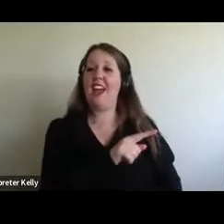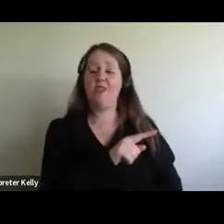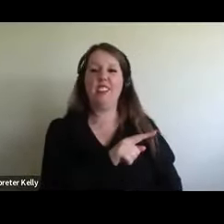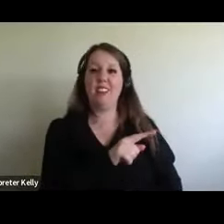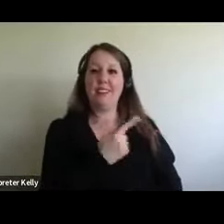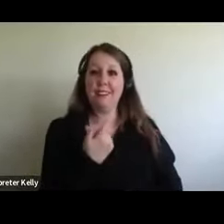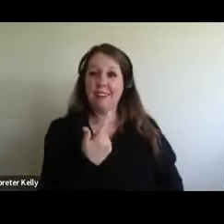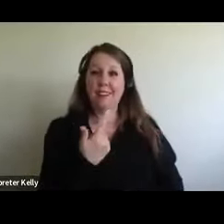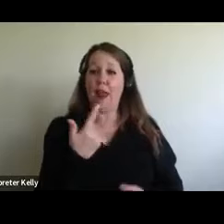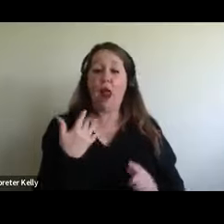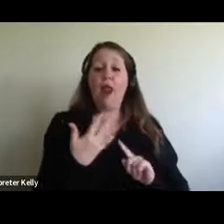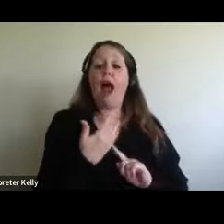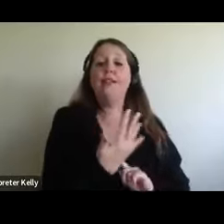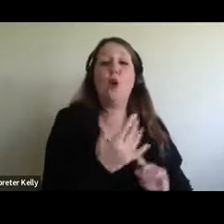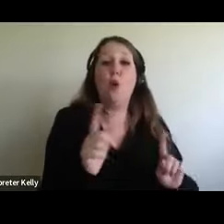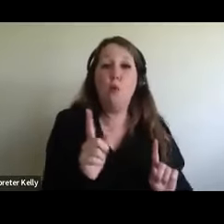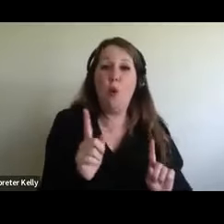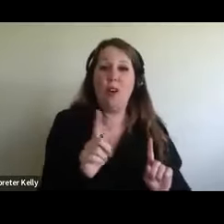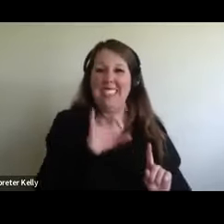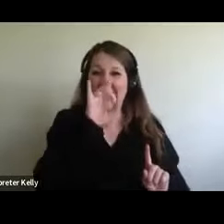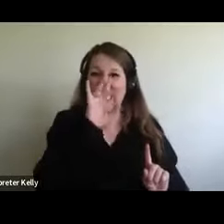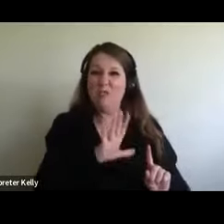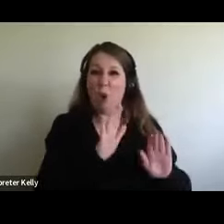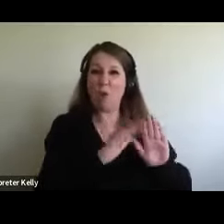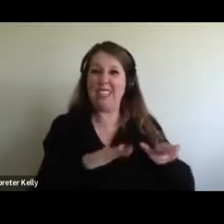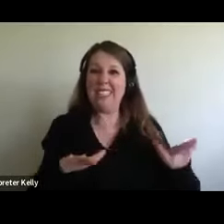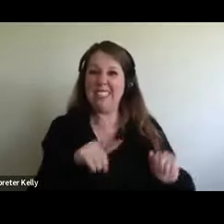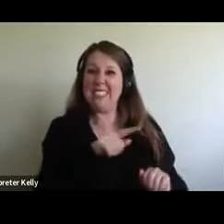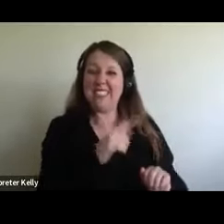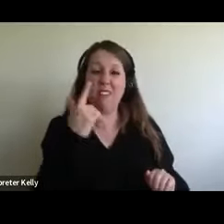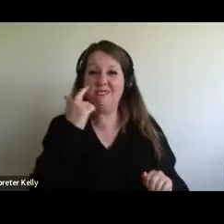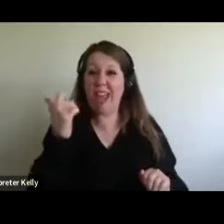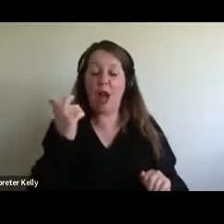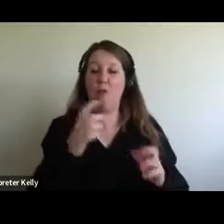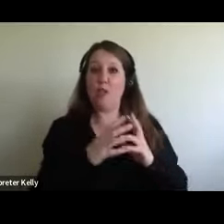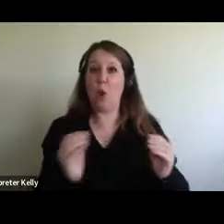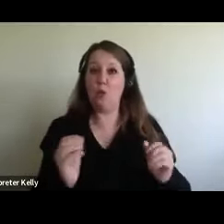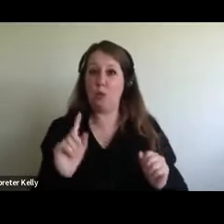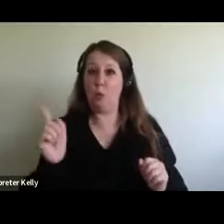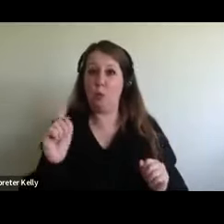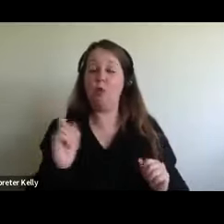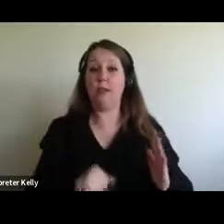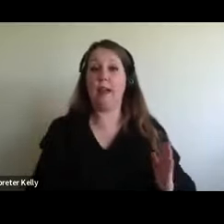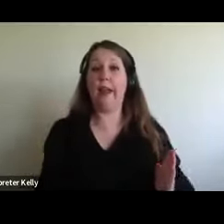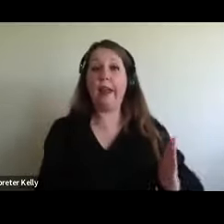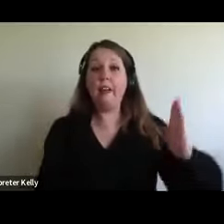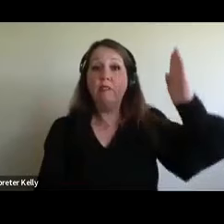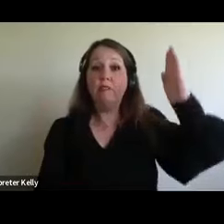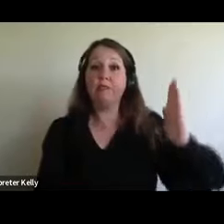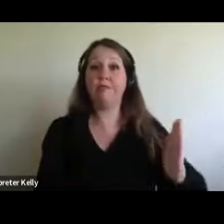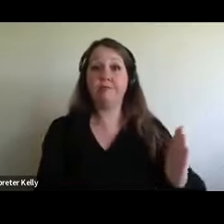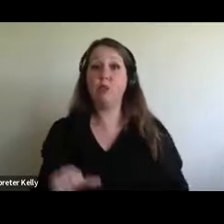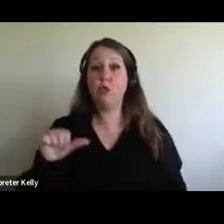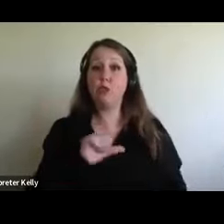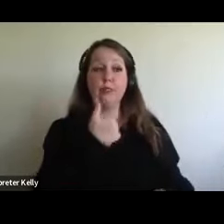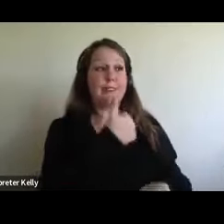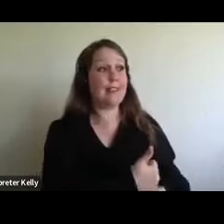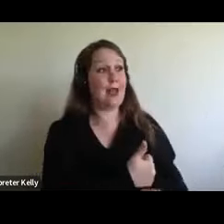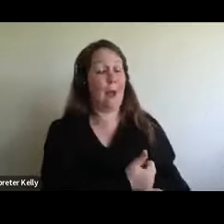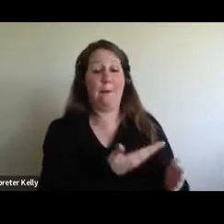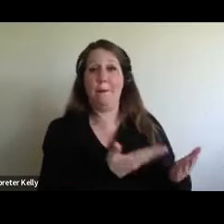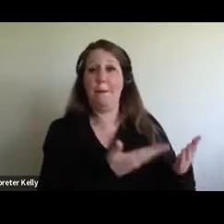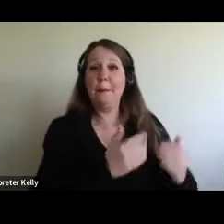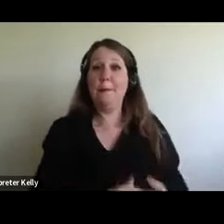like a lift, very simple lift. So you see, we need to have a way